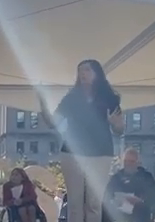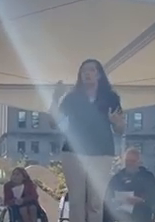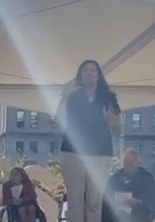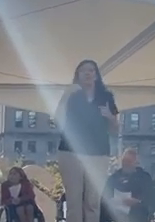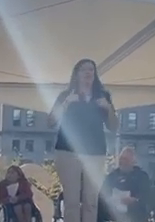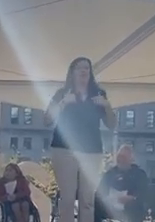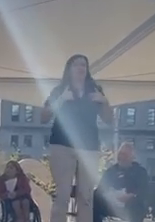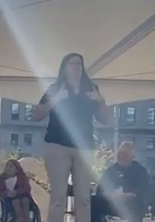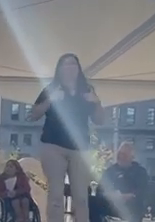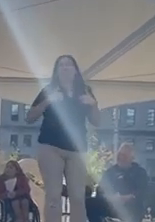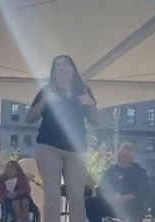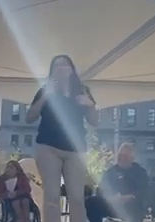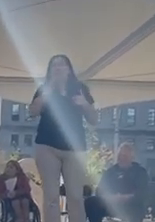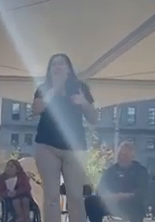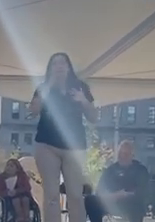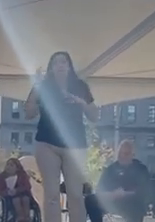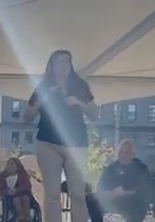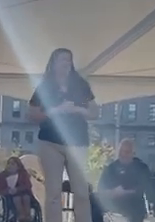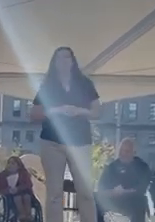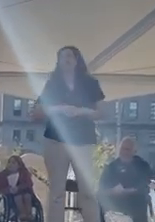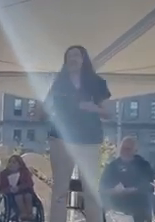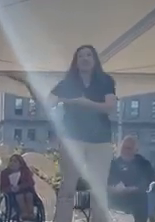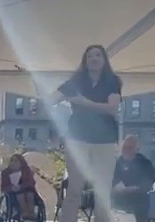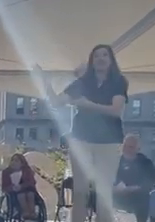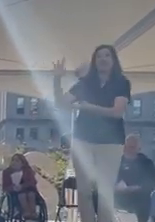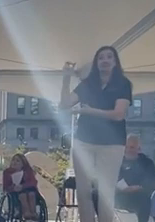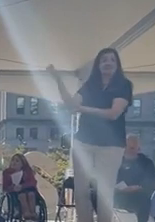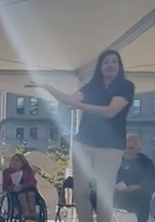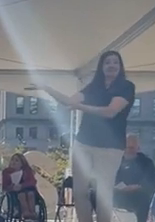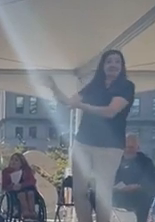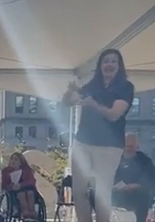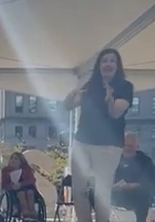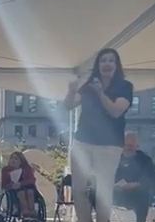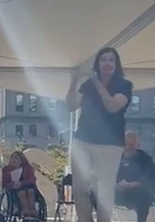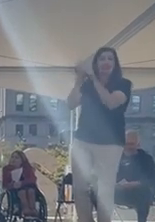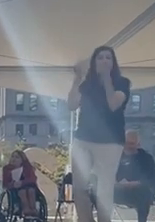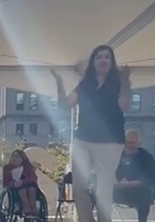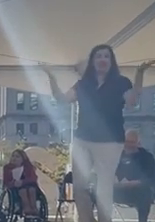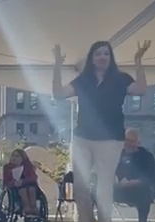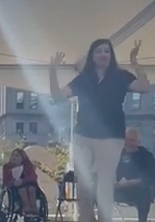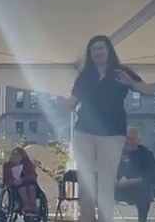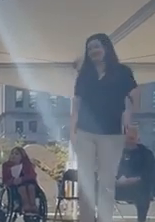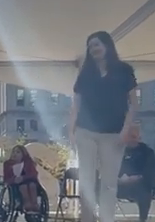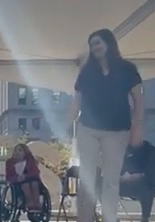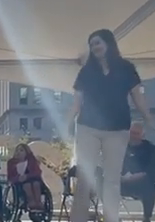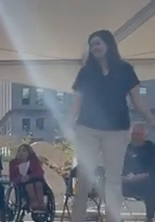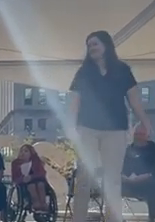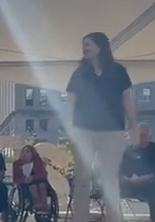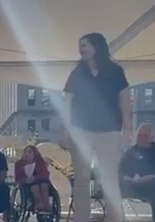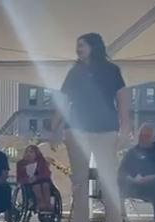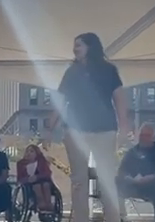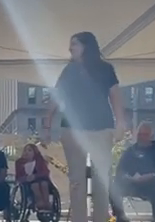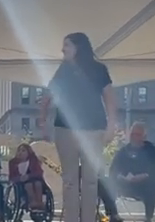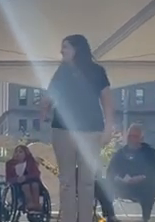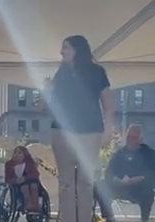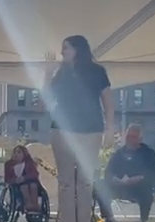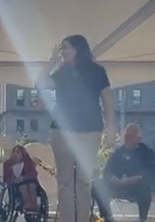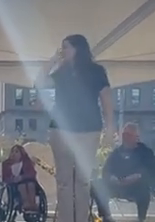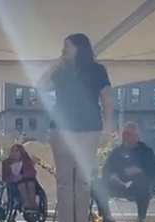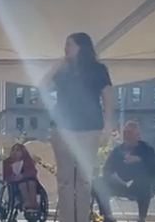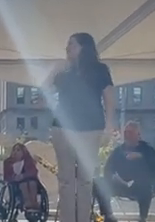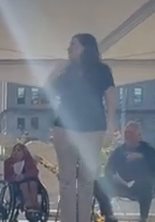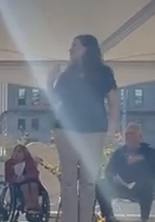me. And here we have Chris. Great. Okay. Thank